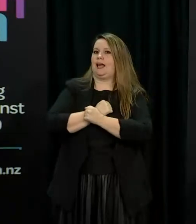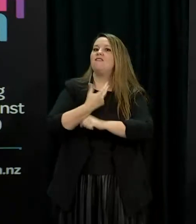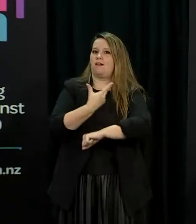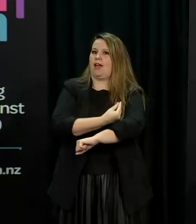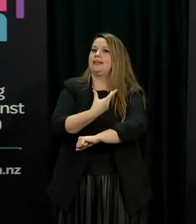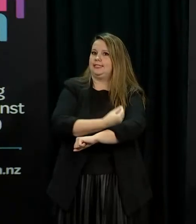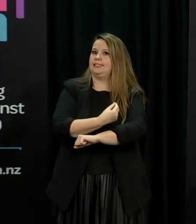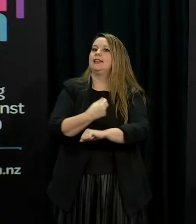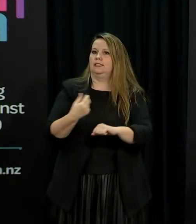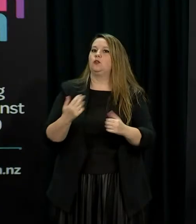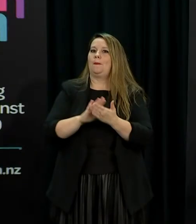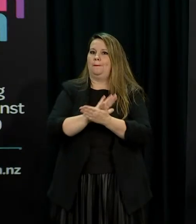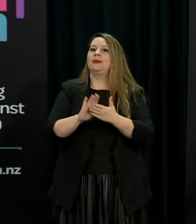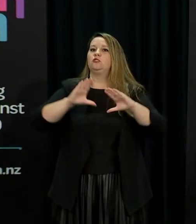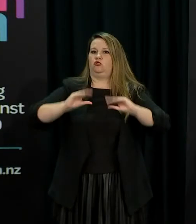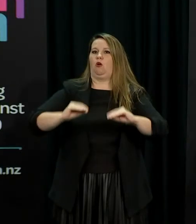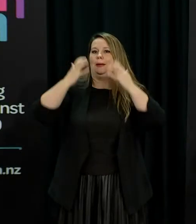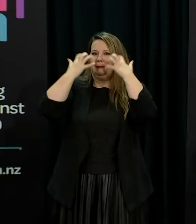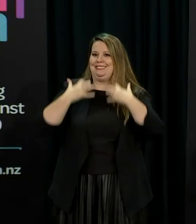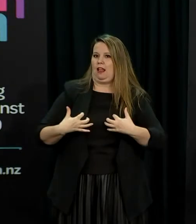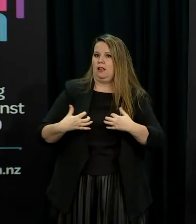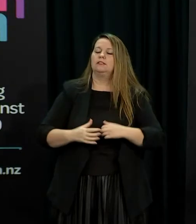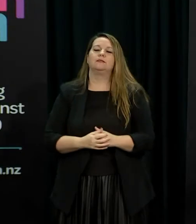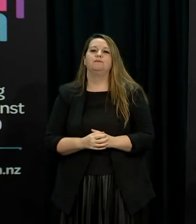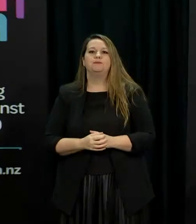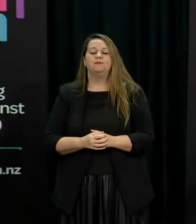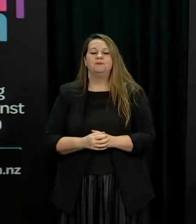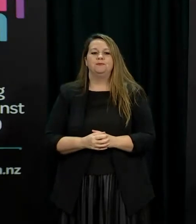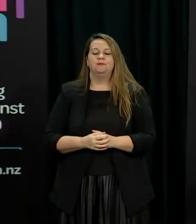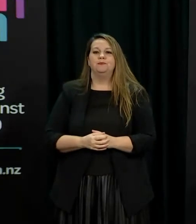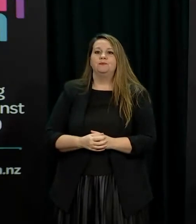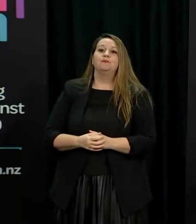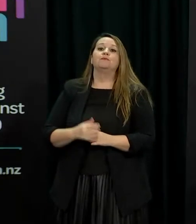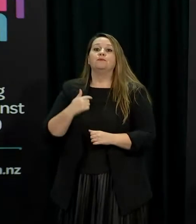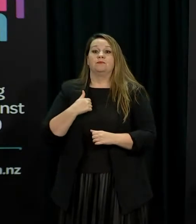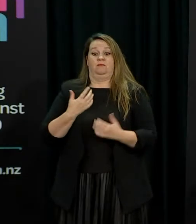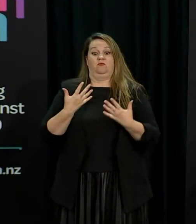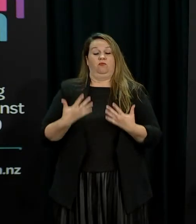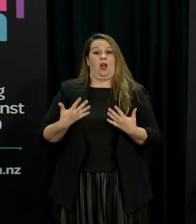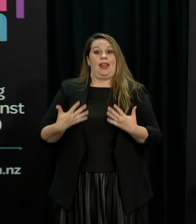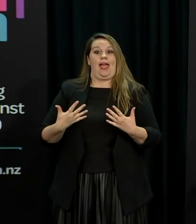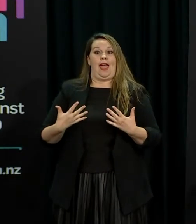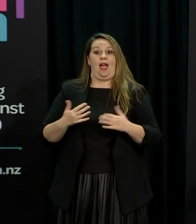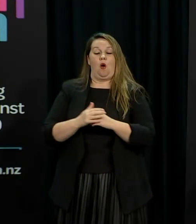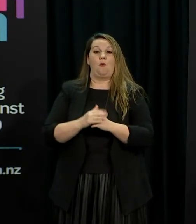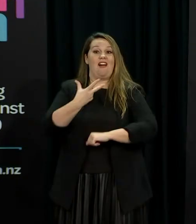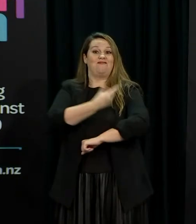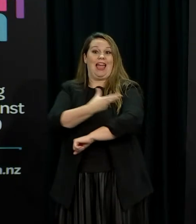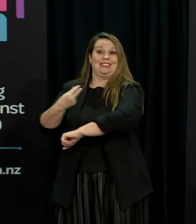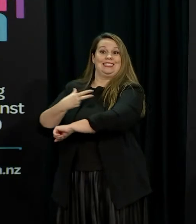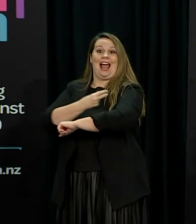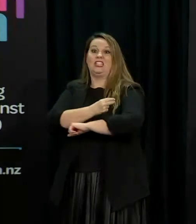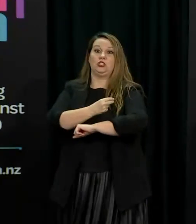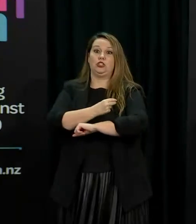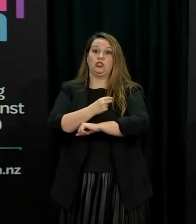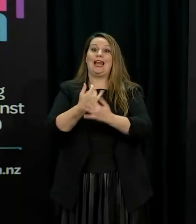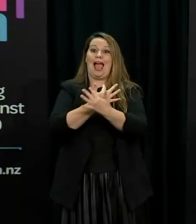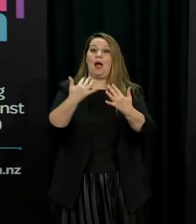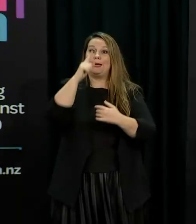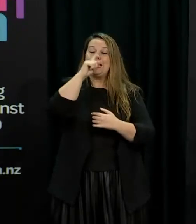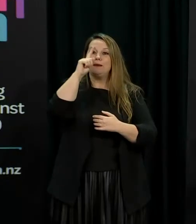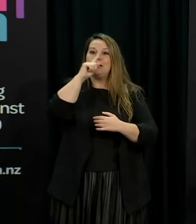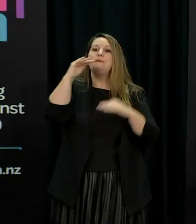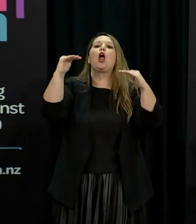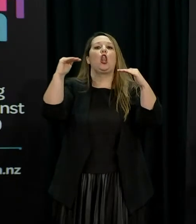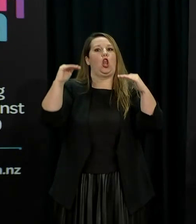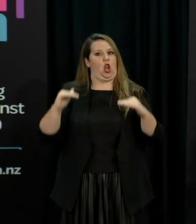our MMR vaccination rates are lower than they should be and need to be, particularly for Māori and